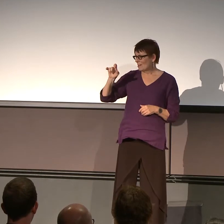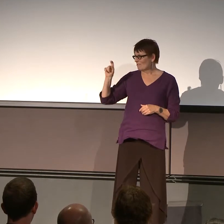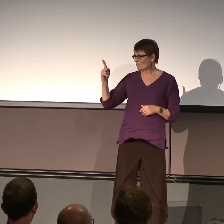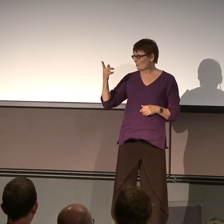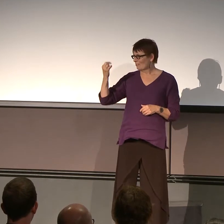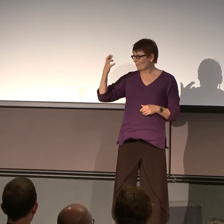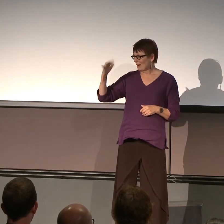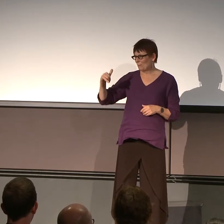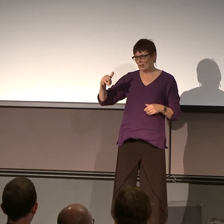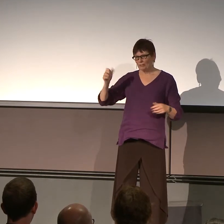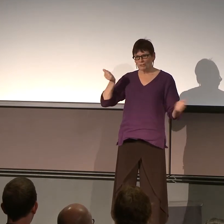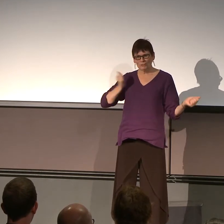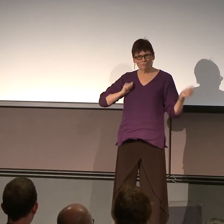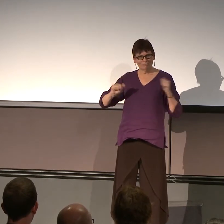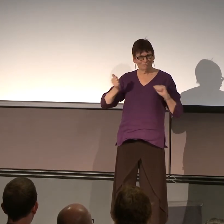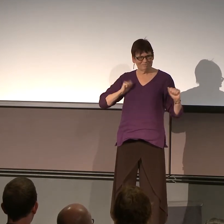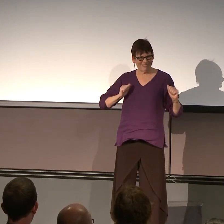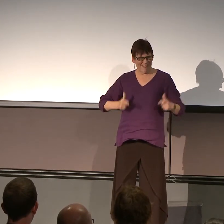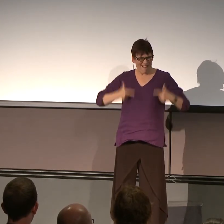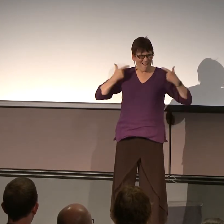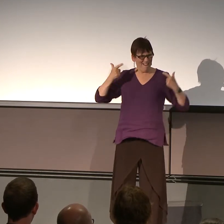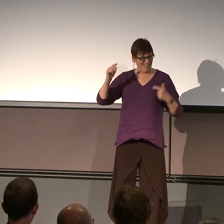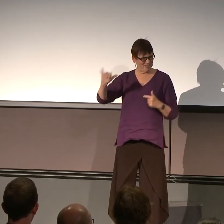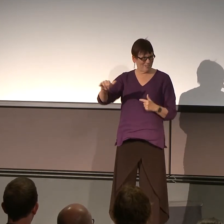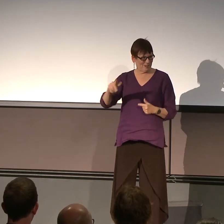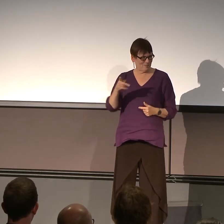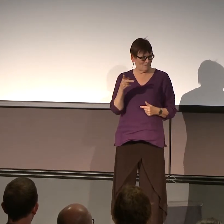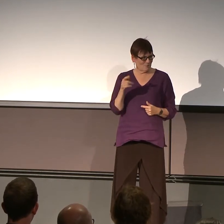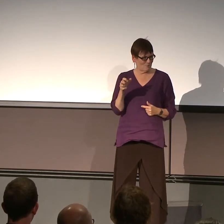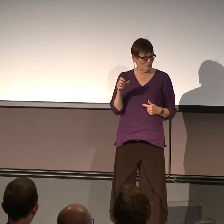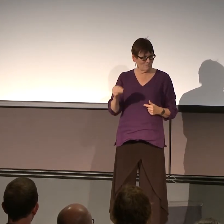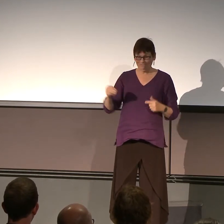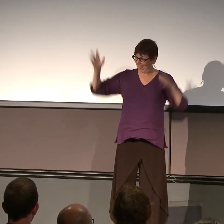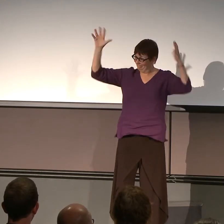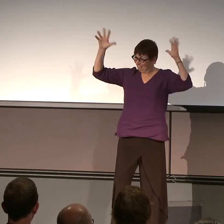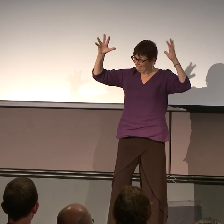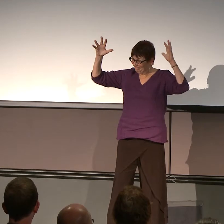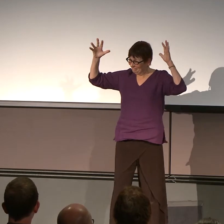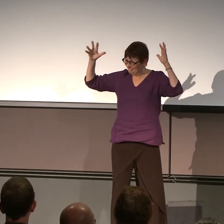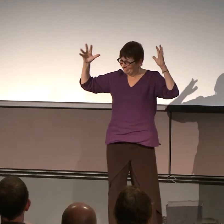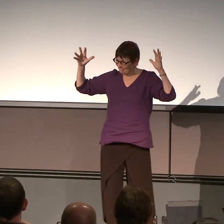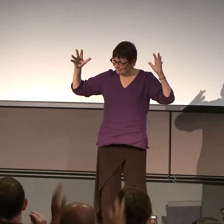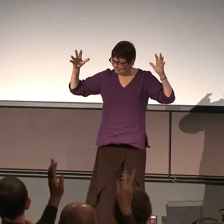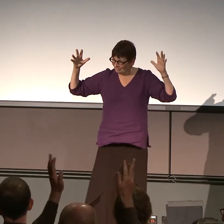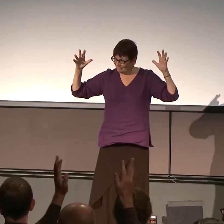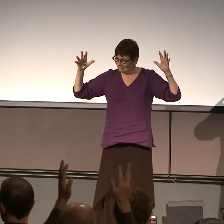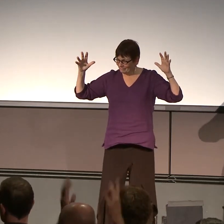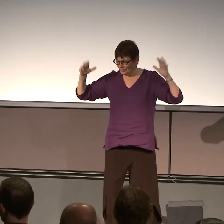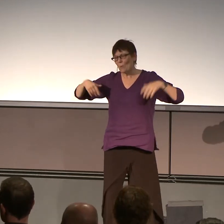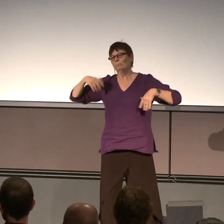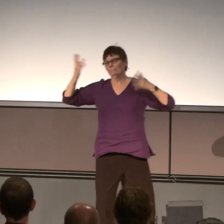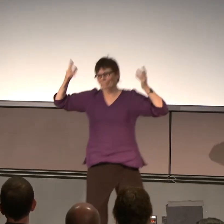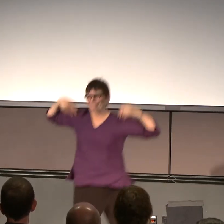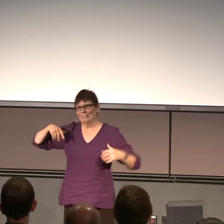Fortunately, we have Patrick Graybill to perform that poem live tonight.